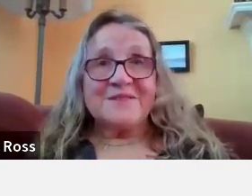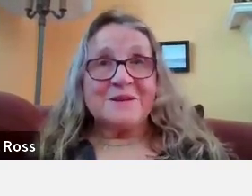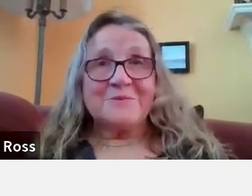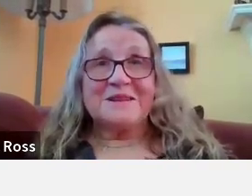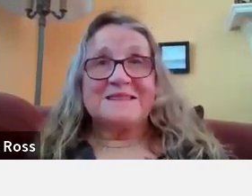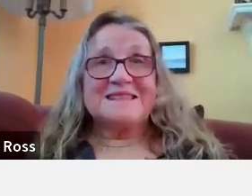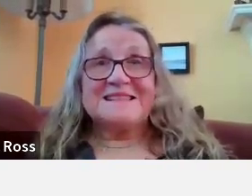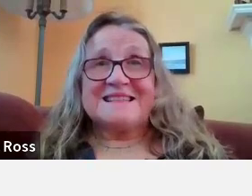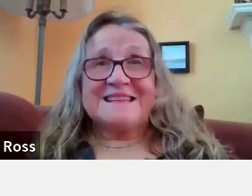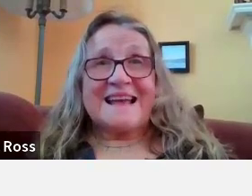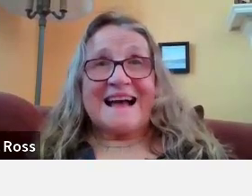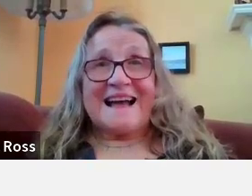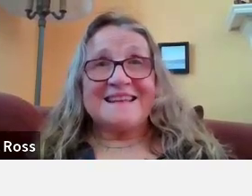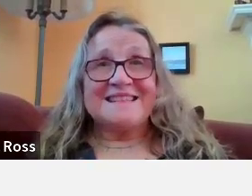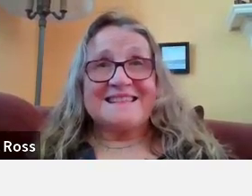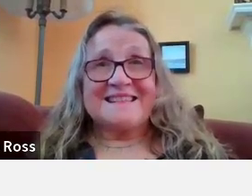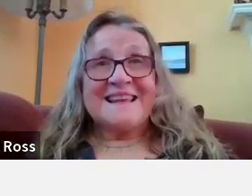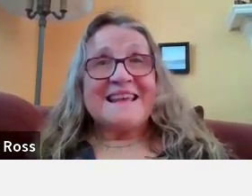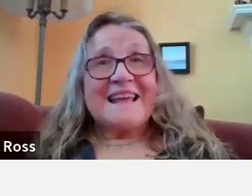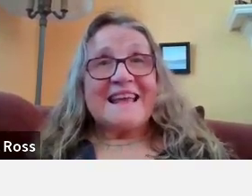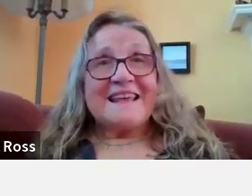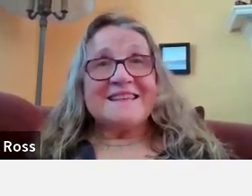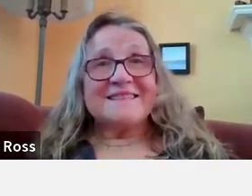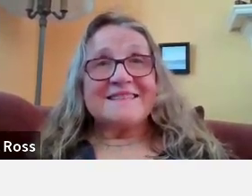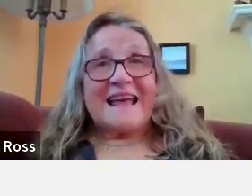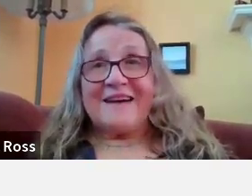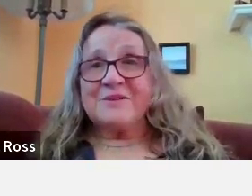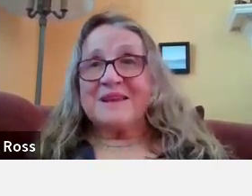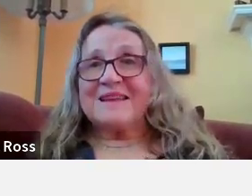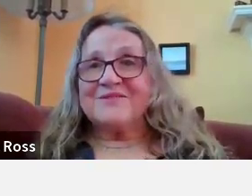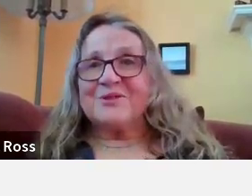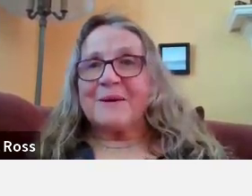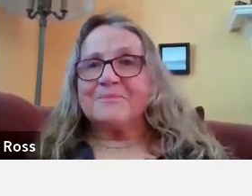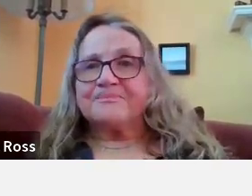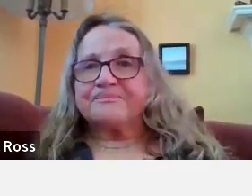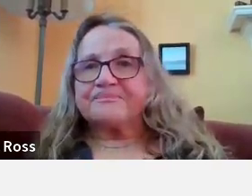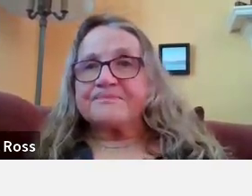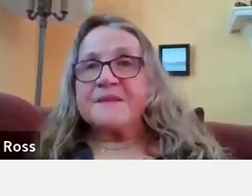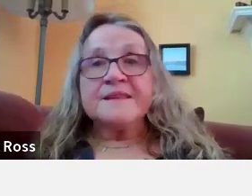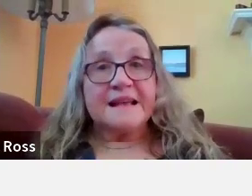Anytime somebody with IDD is having behavior that,